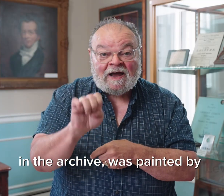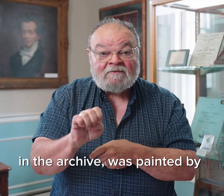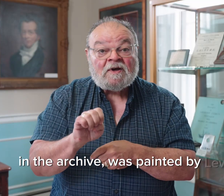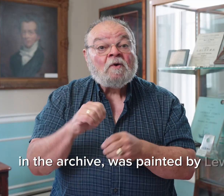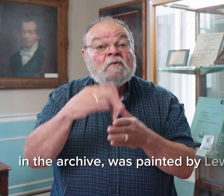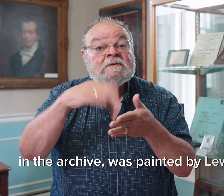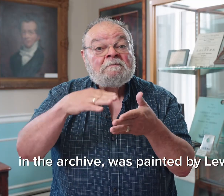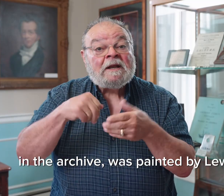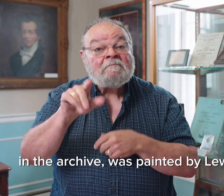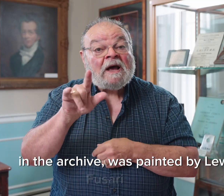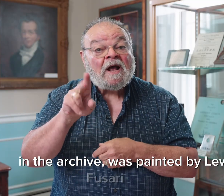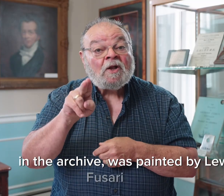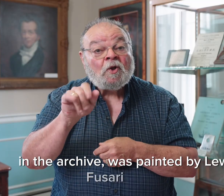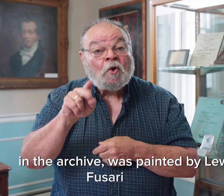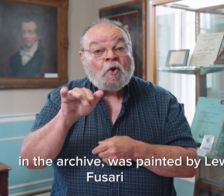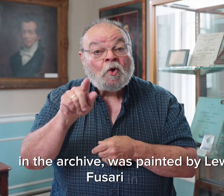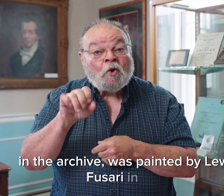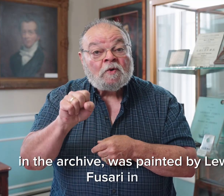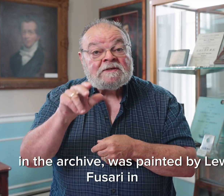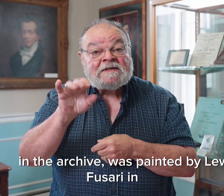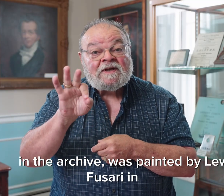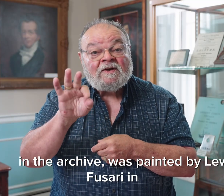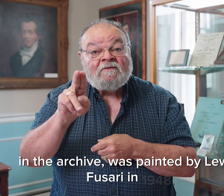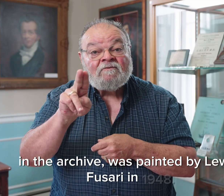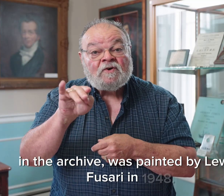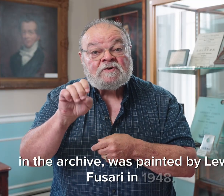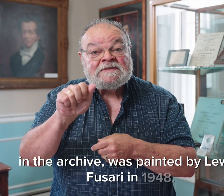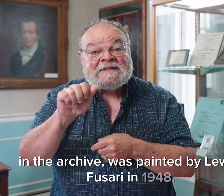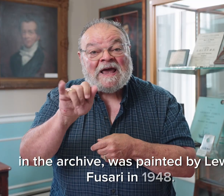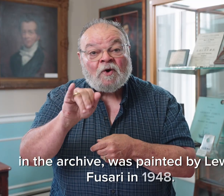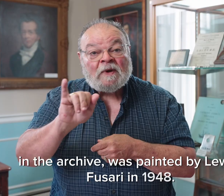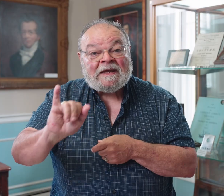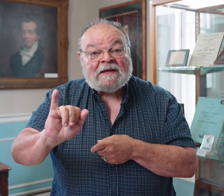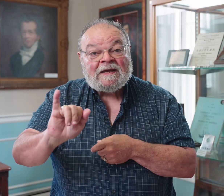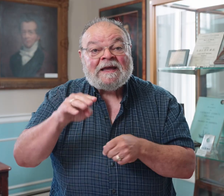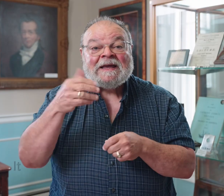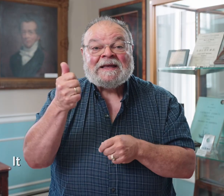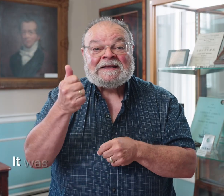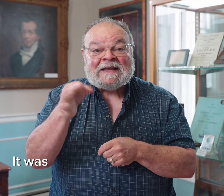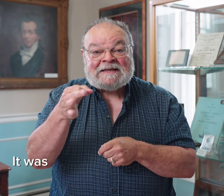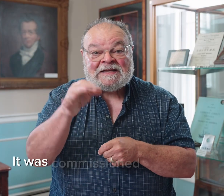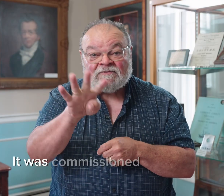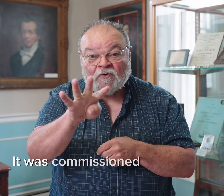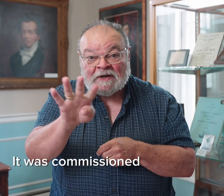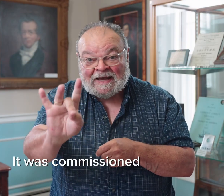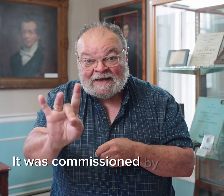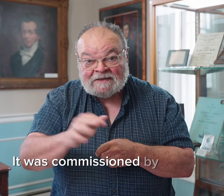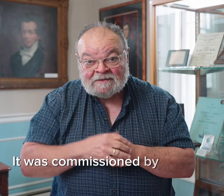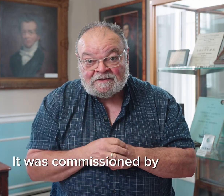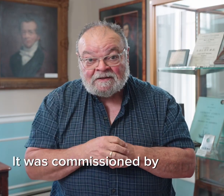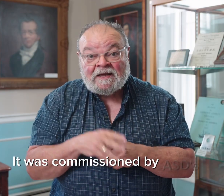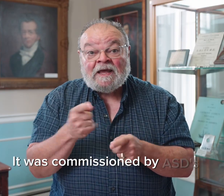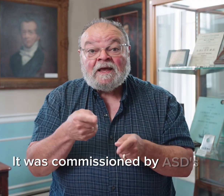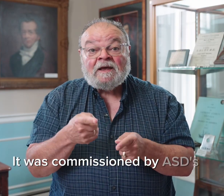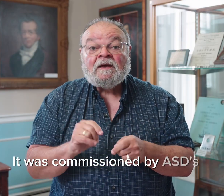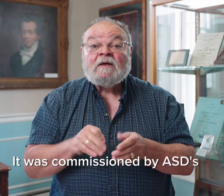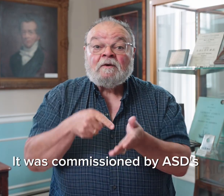Louis Fusari in 1948. It was commissioned by ASD's